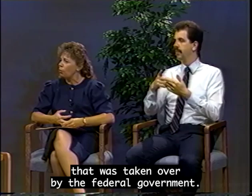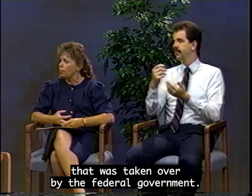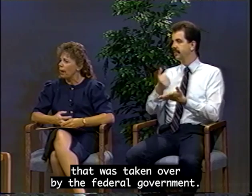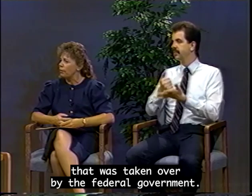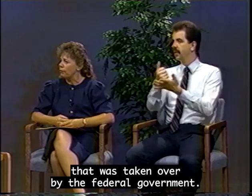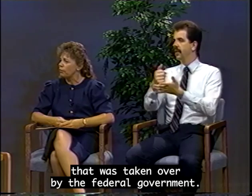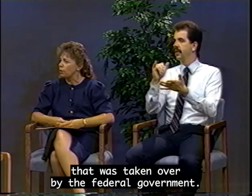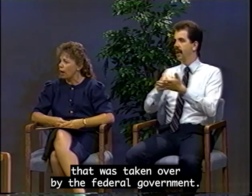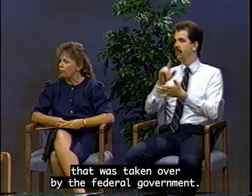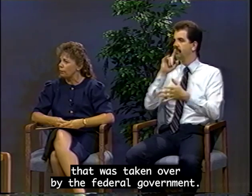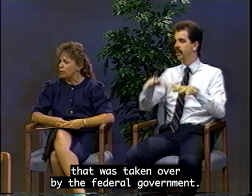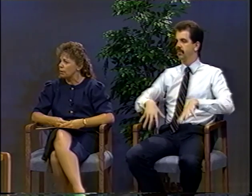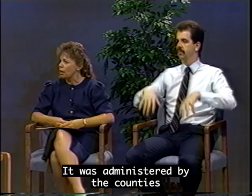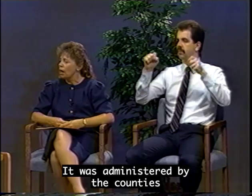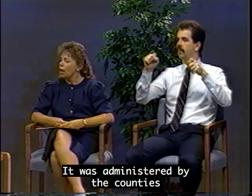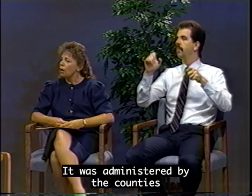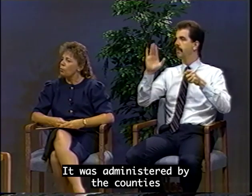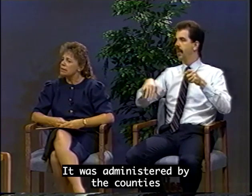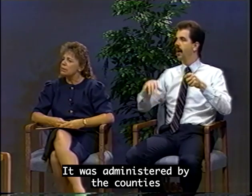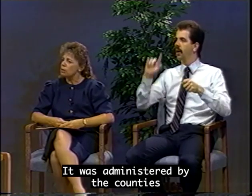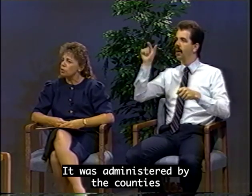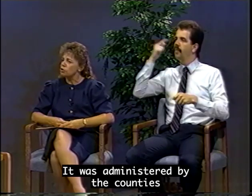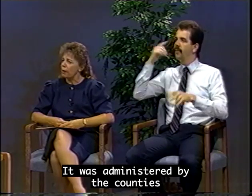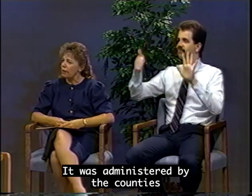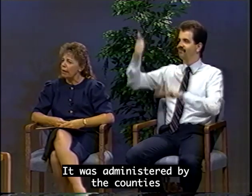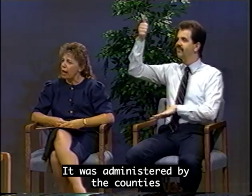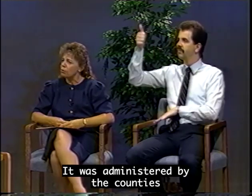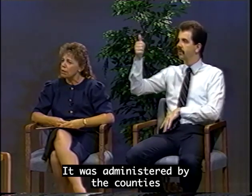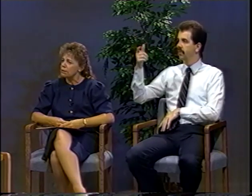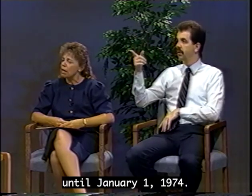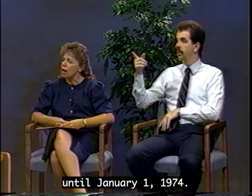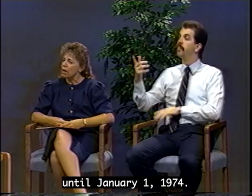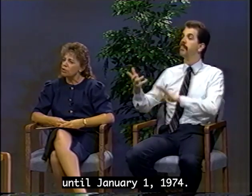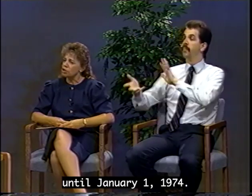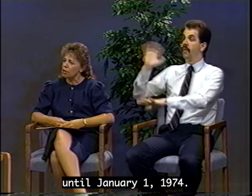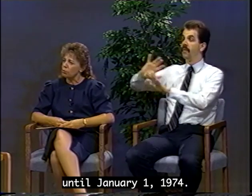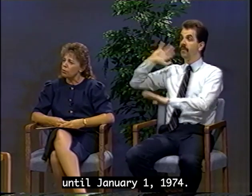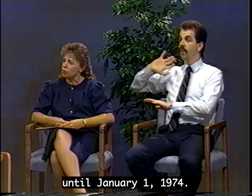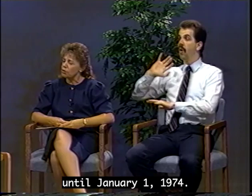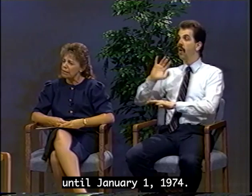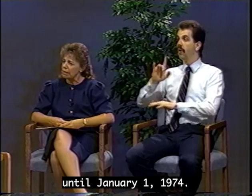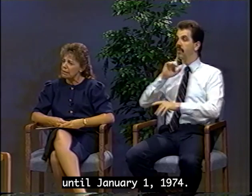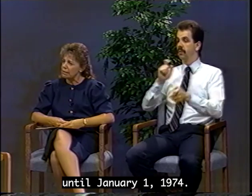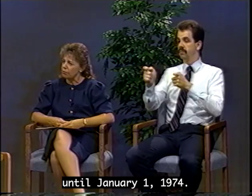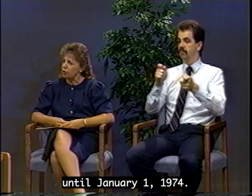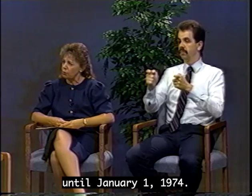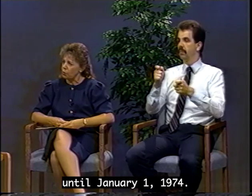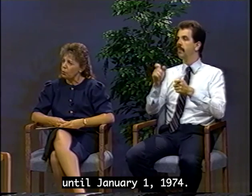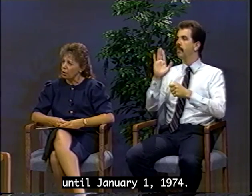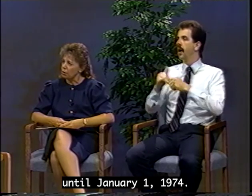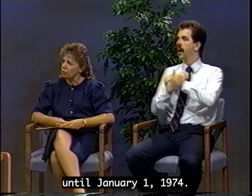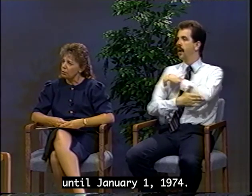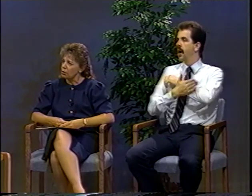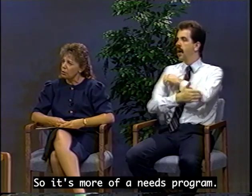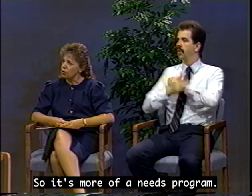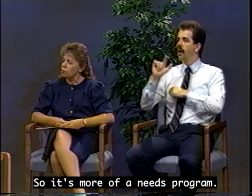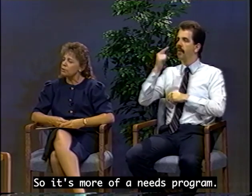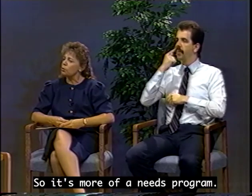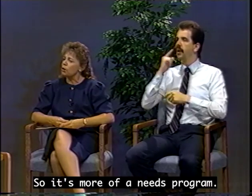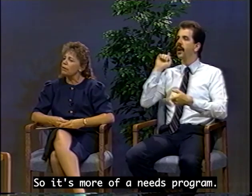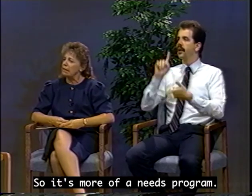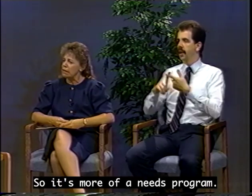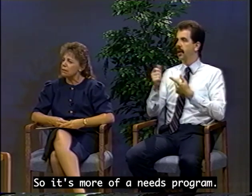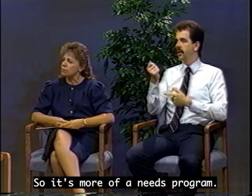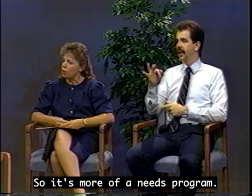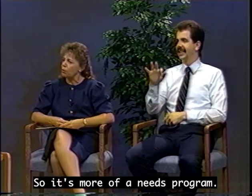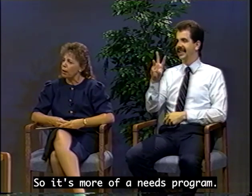taken over by the federal government. It was administered by the counties until January 1st, 1974. So it's